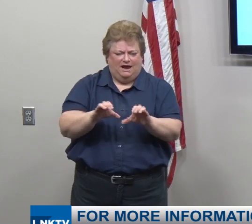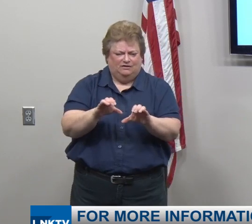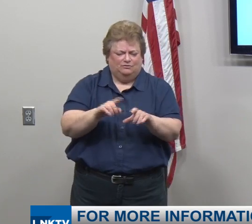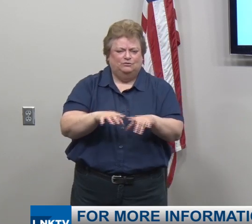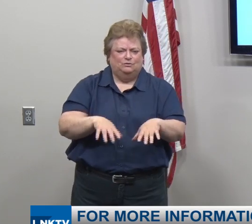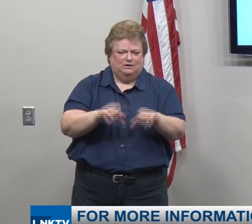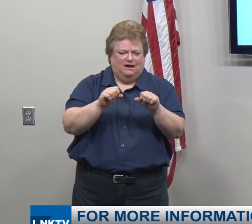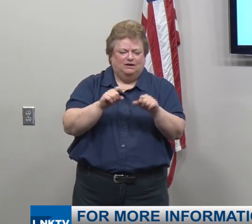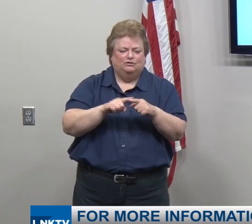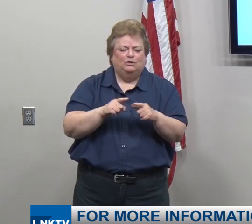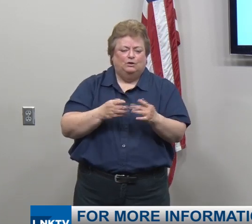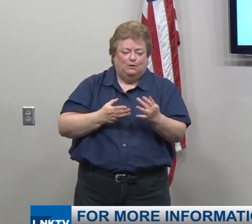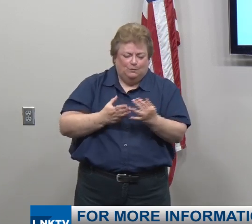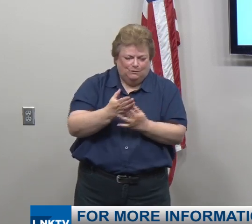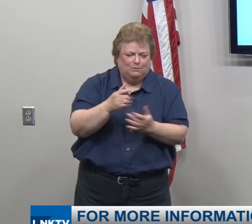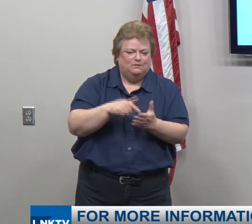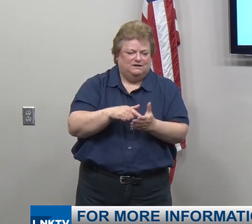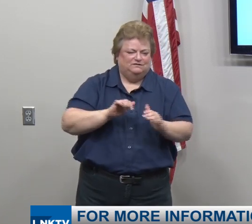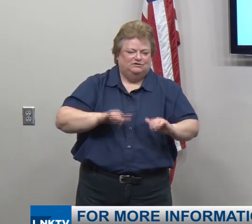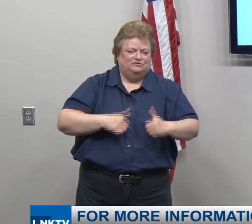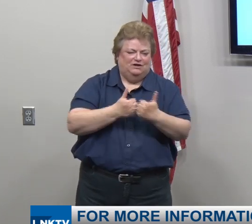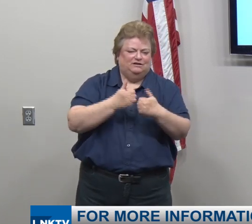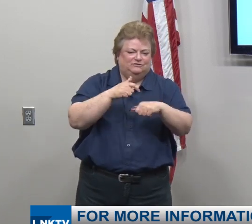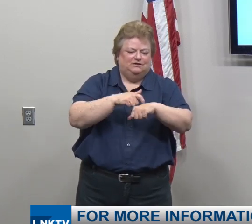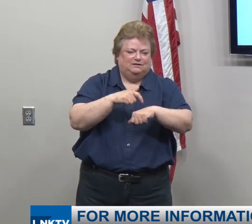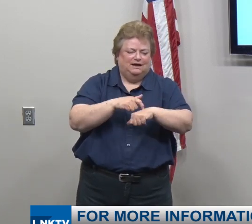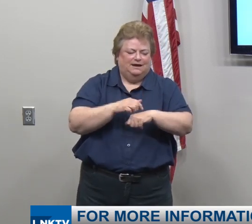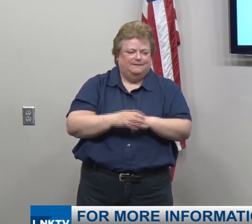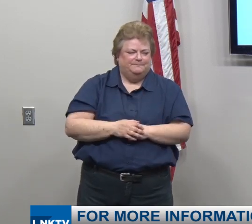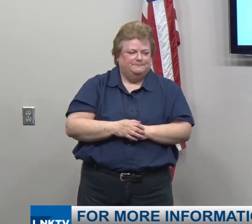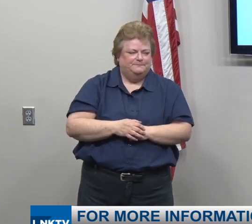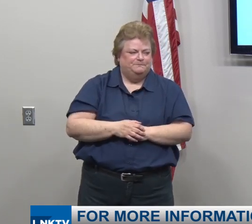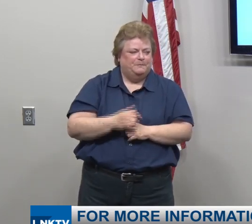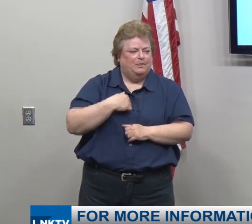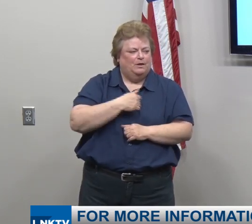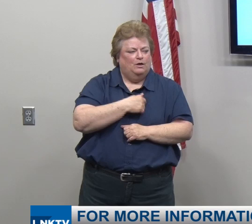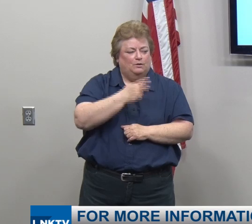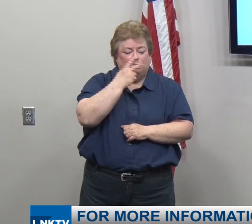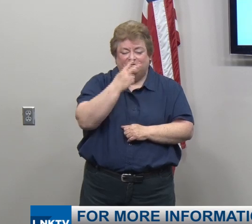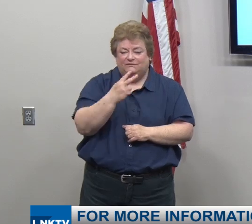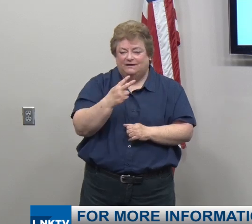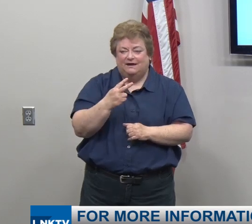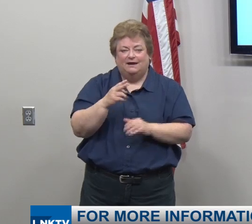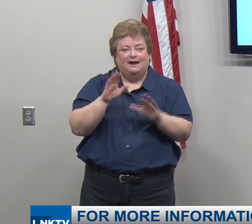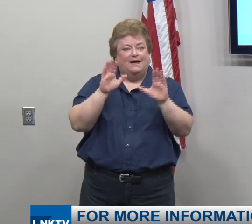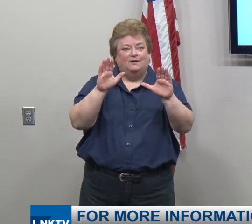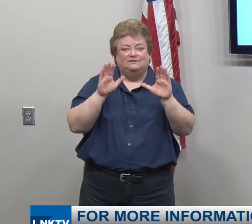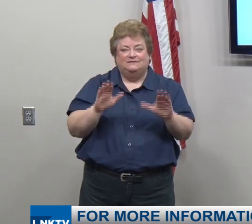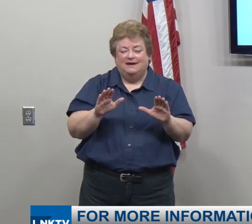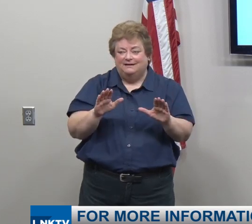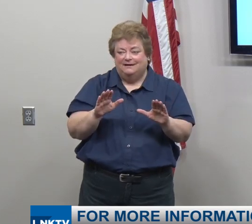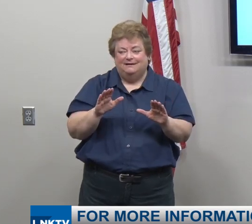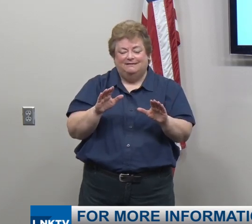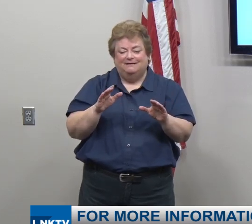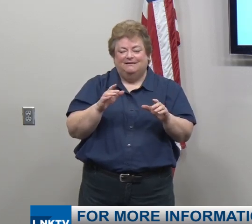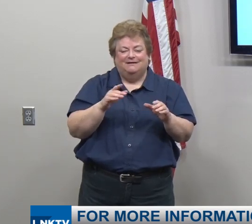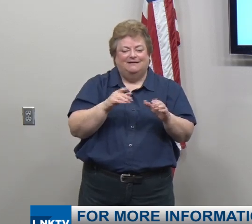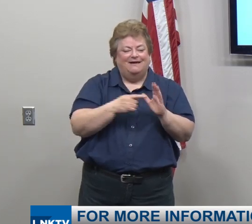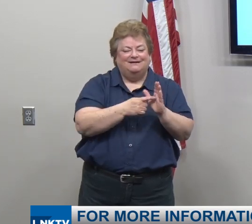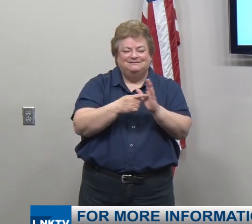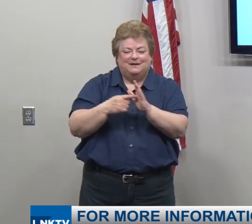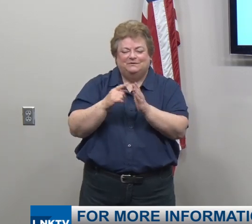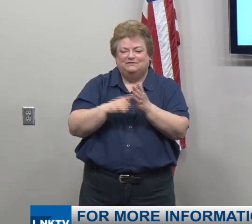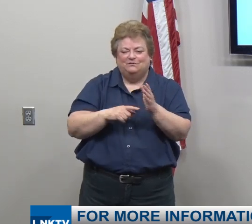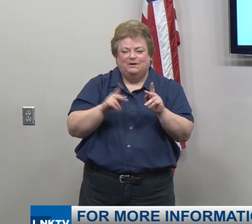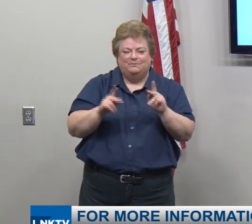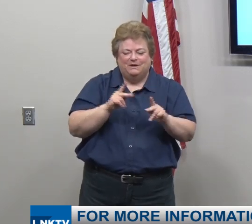get through this challenging time together. We have seen outstanding examples across our community of people making the tough but